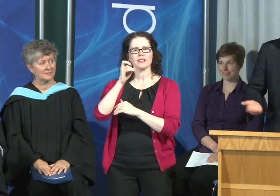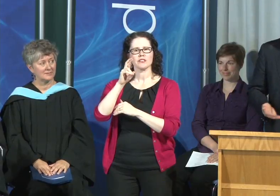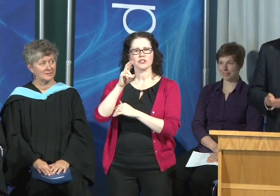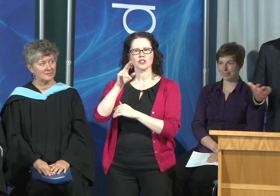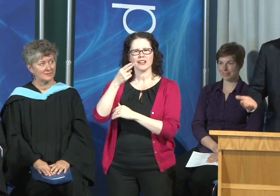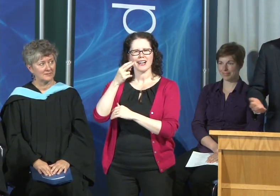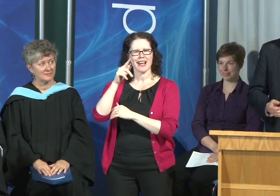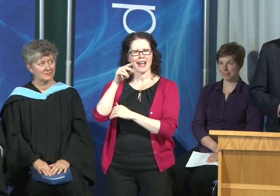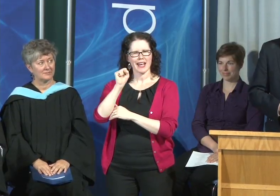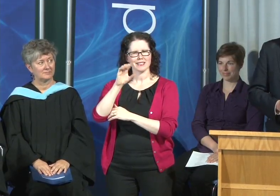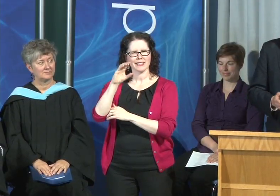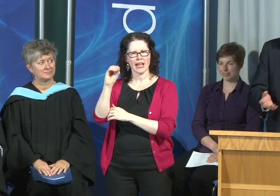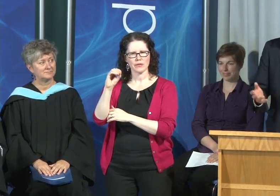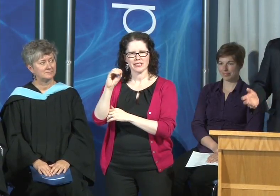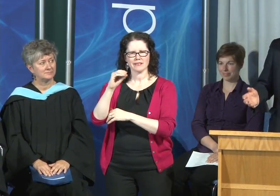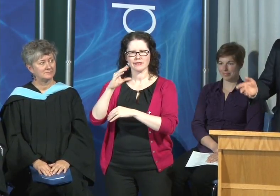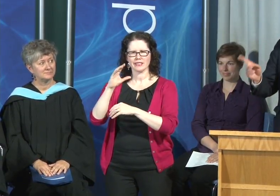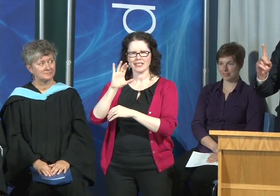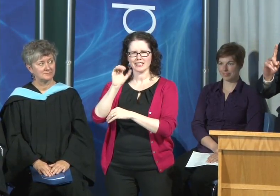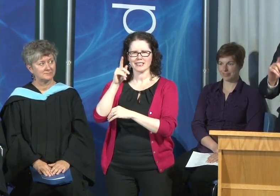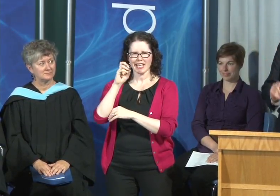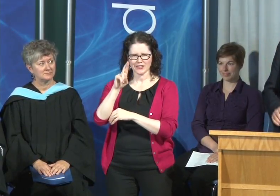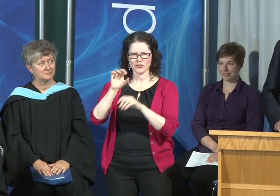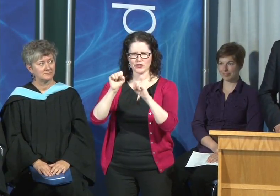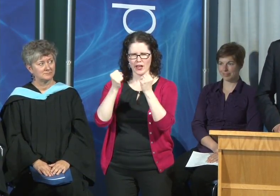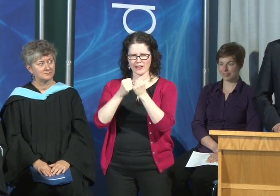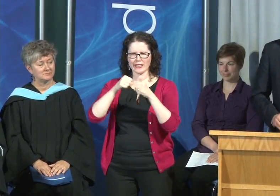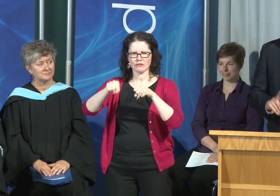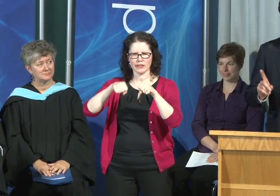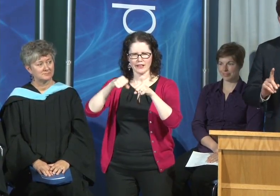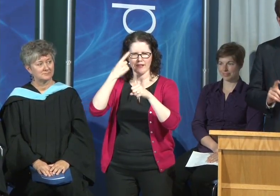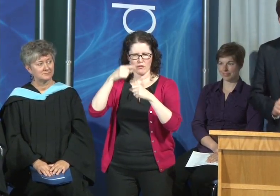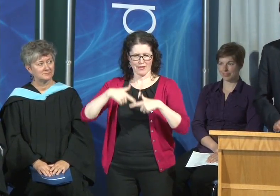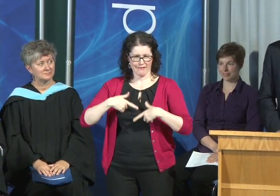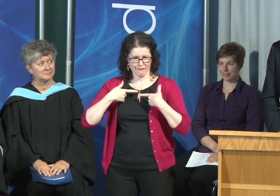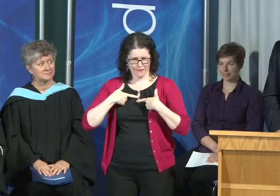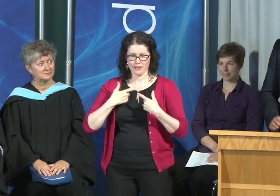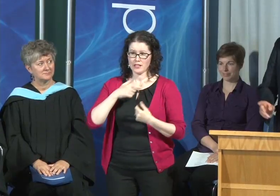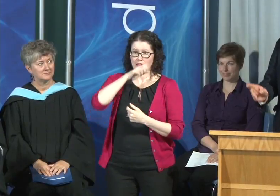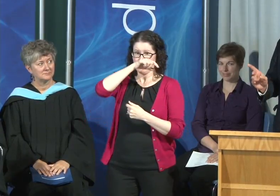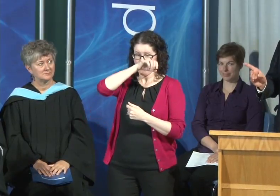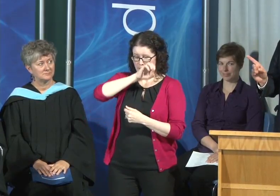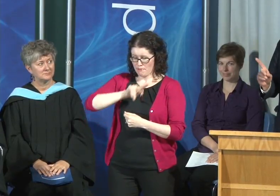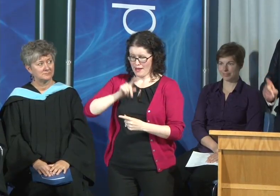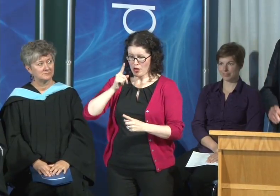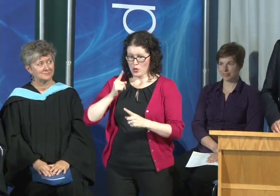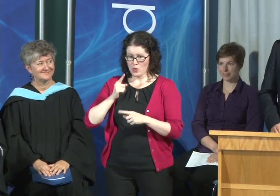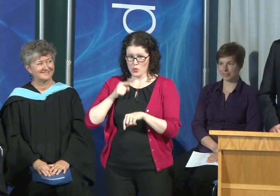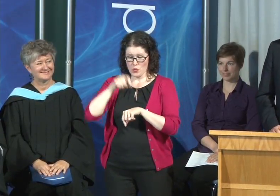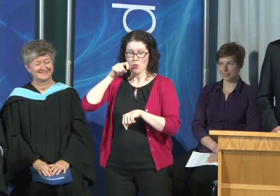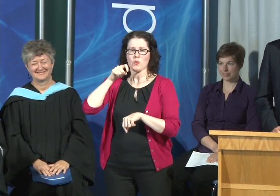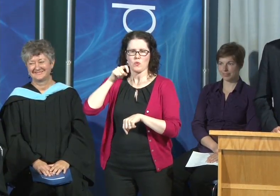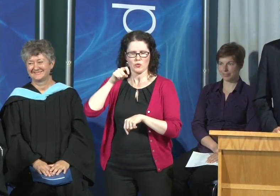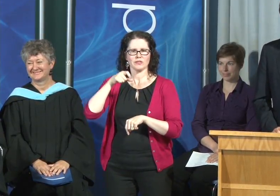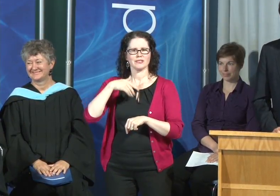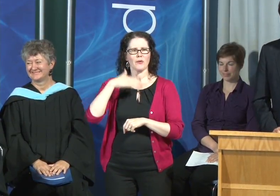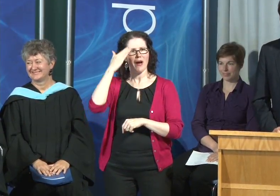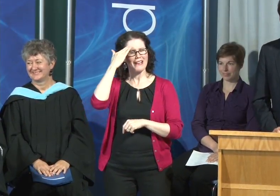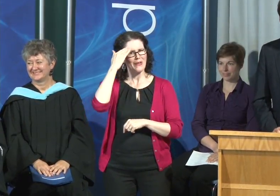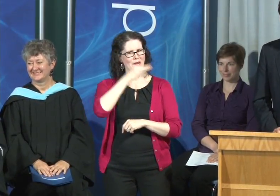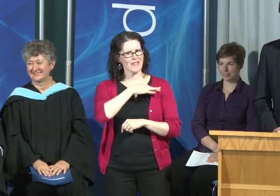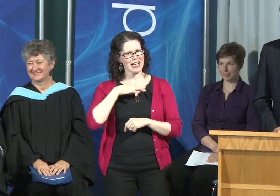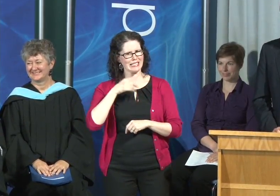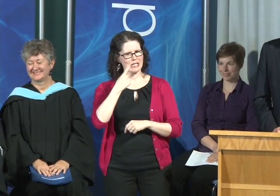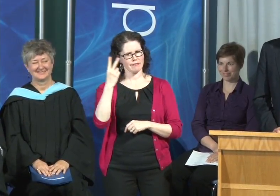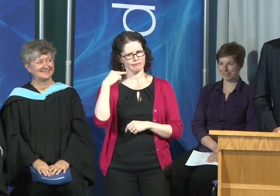Society Relay for Life, and I made it back. But the reason I'm telling you this is because I know some of the faculty were judging me for